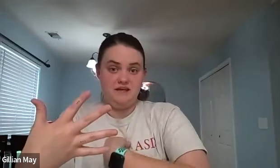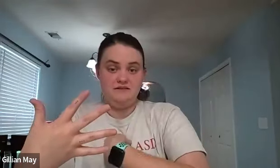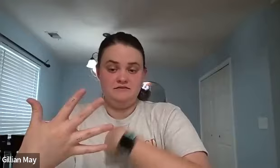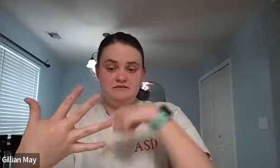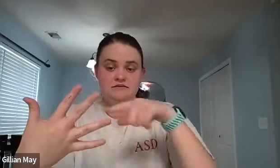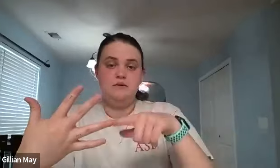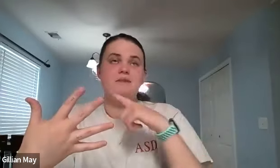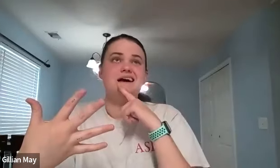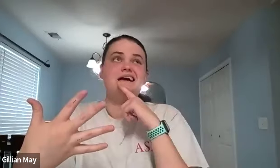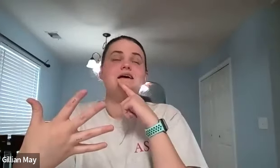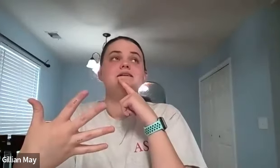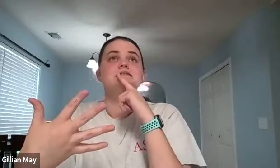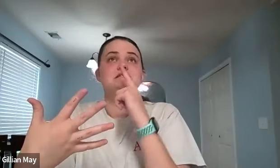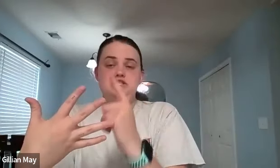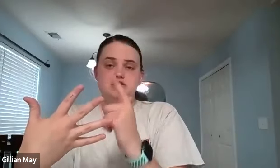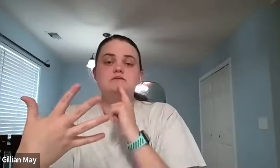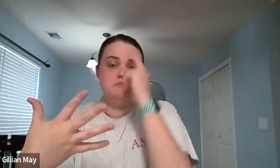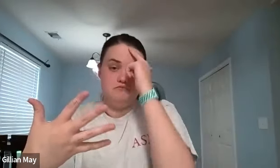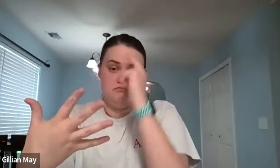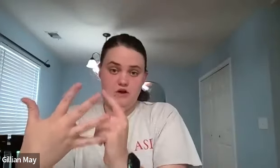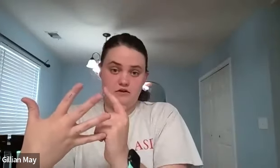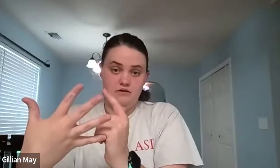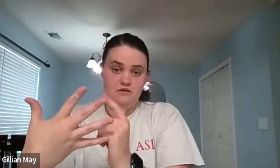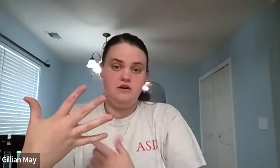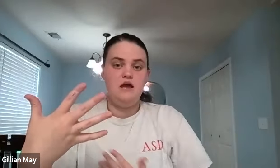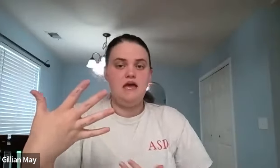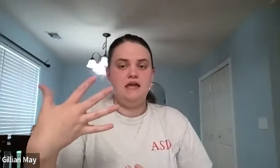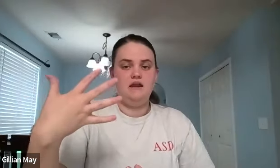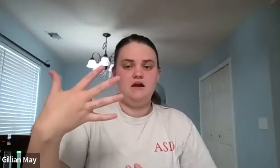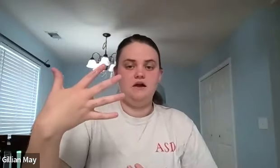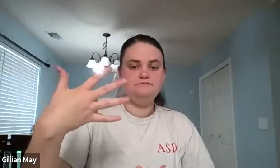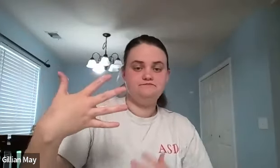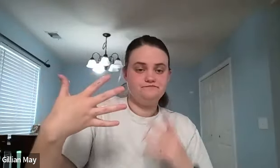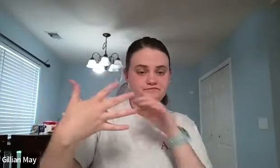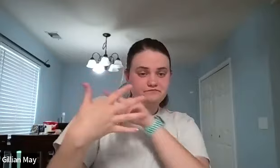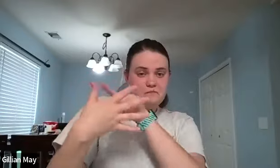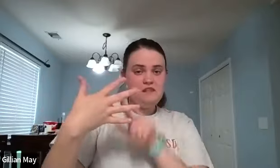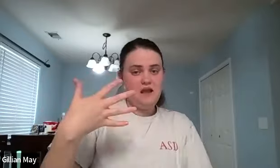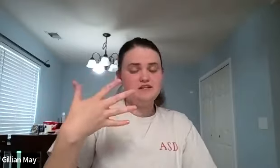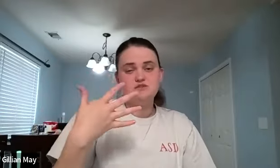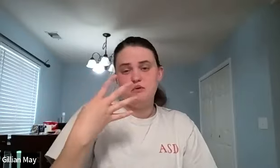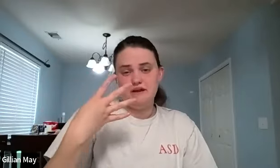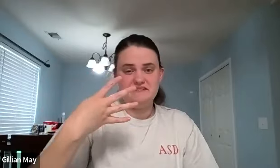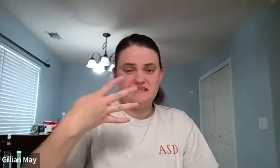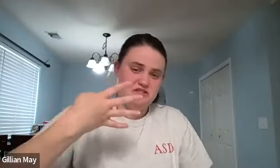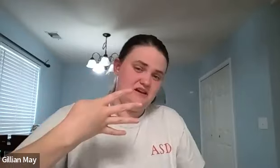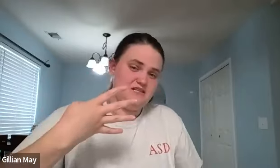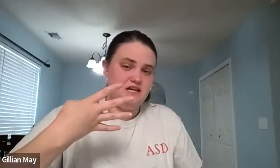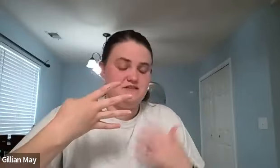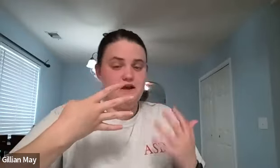me, my sister, and brother. And I just was pointing this out to you guys because if you're ever